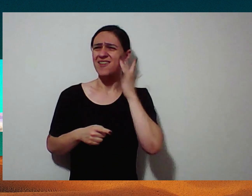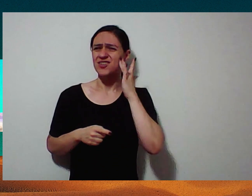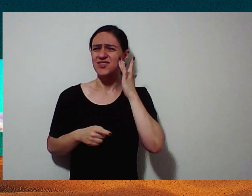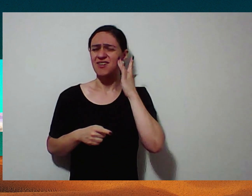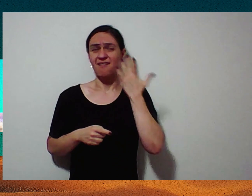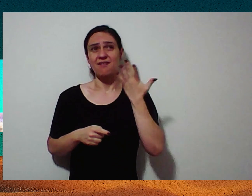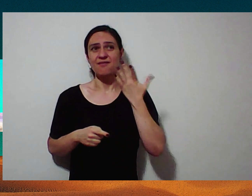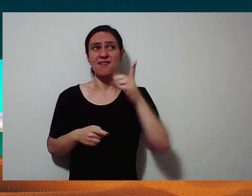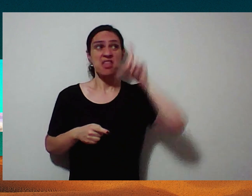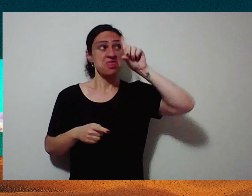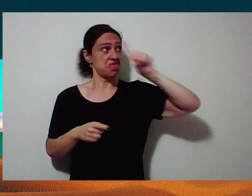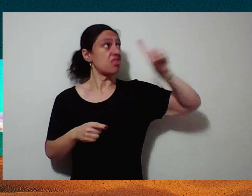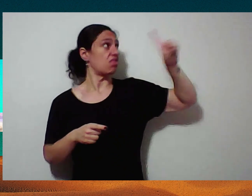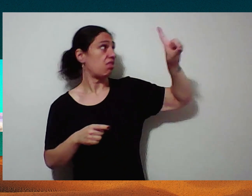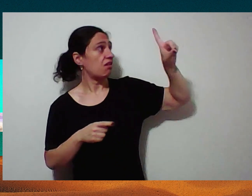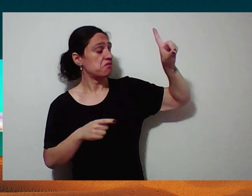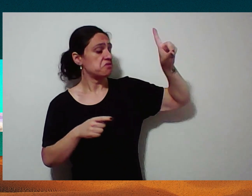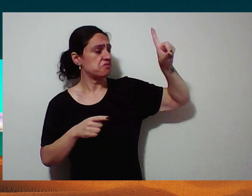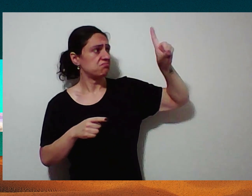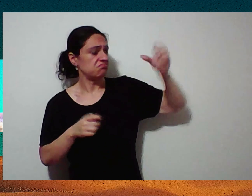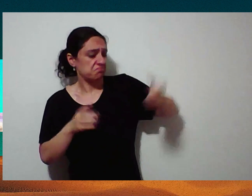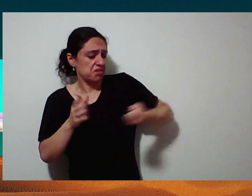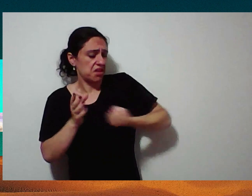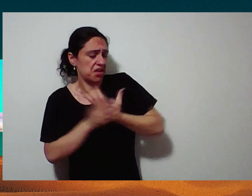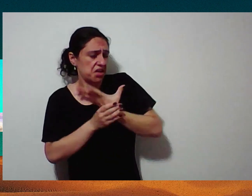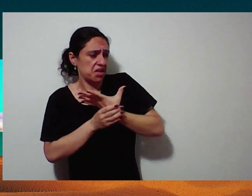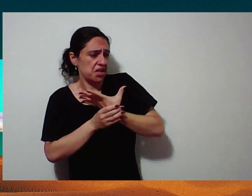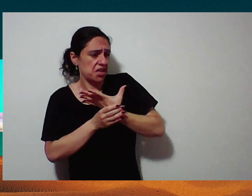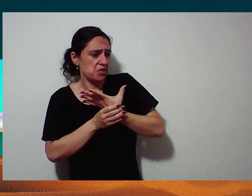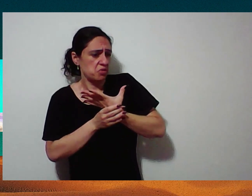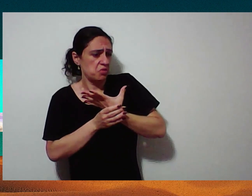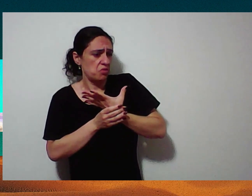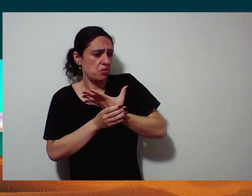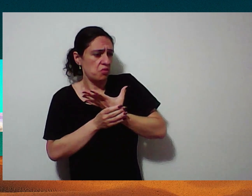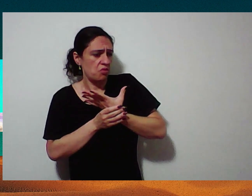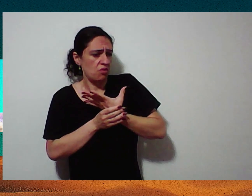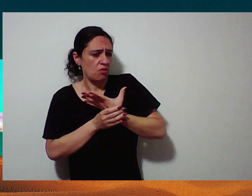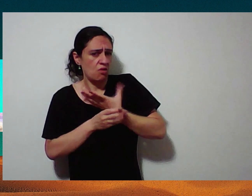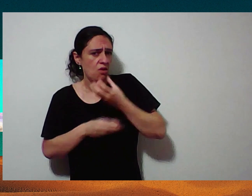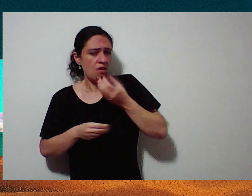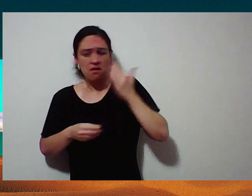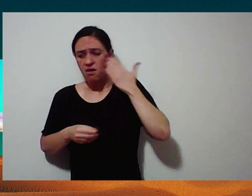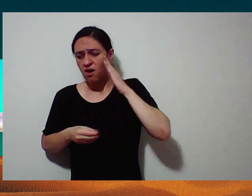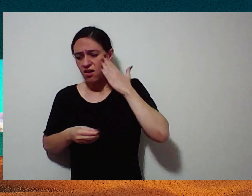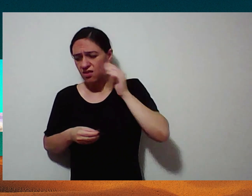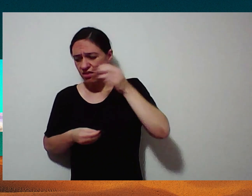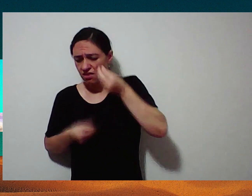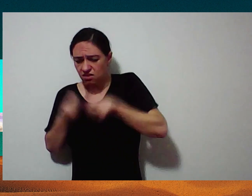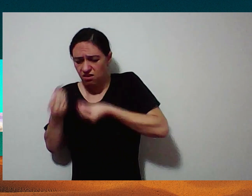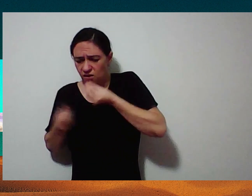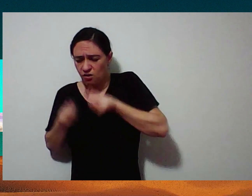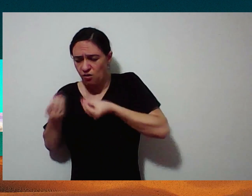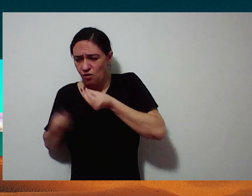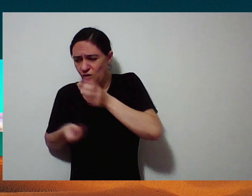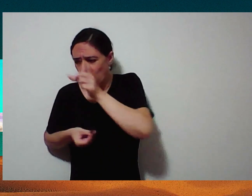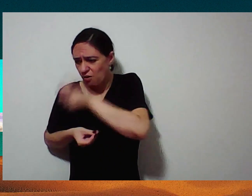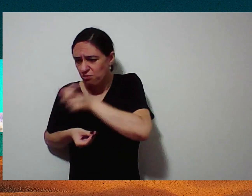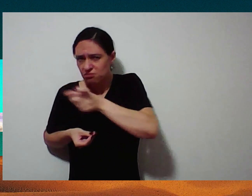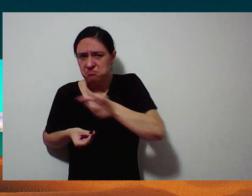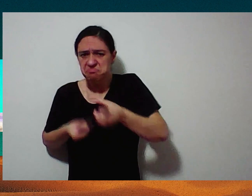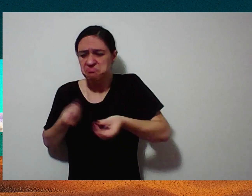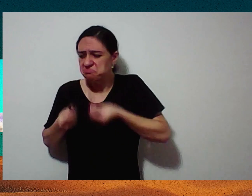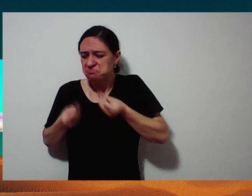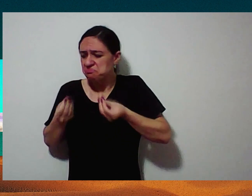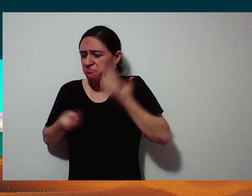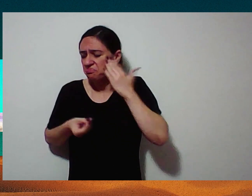Criador, não poderia compreender o que se passa no coração das criaturas.